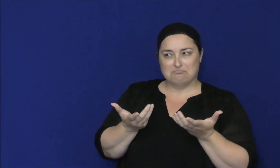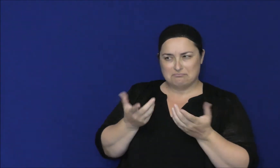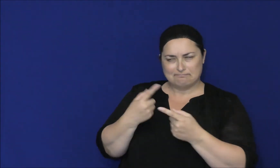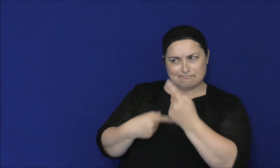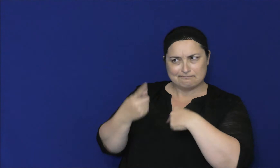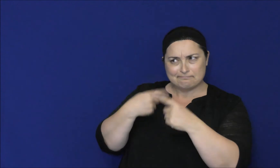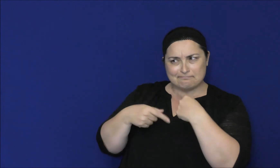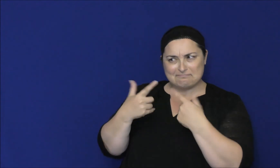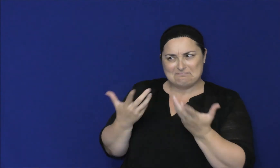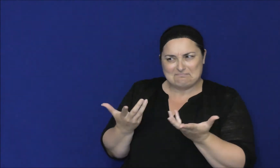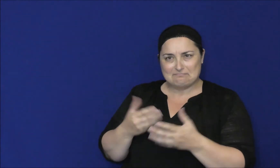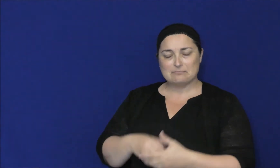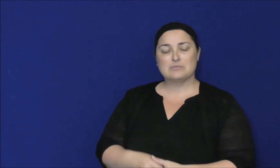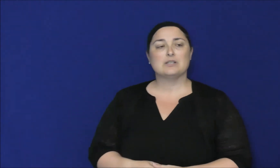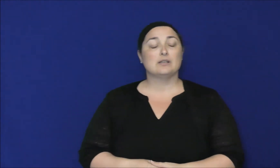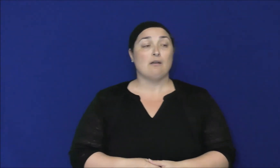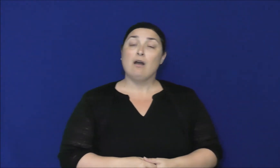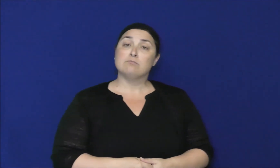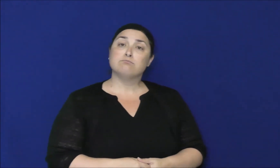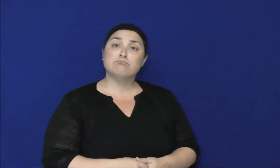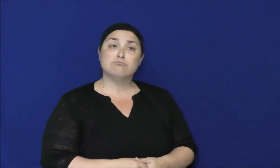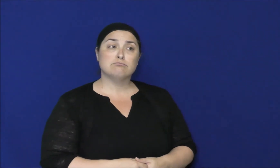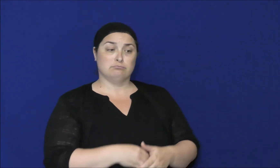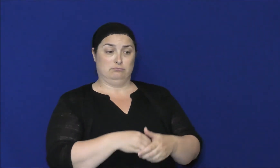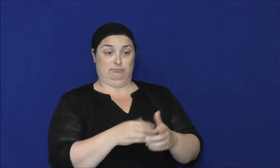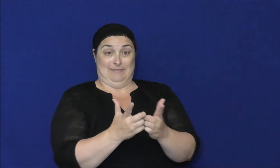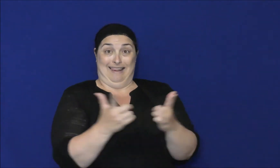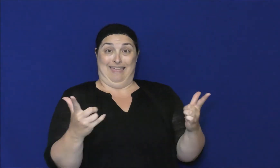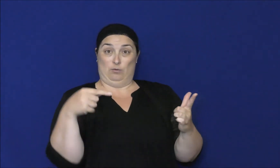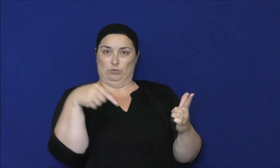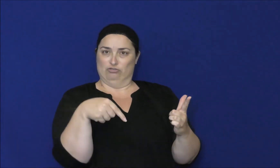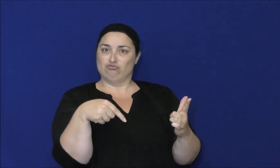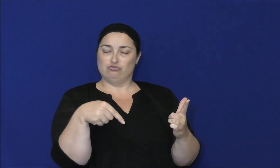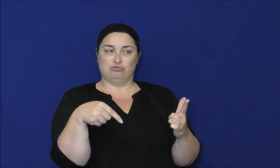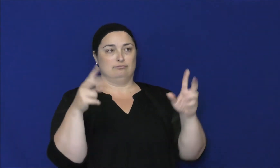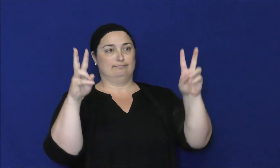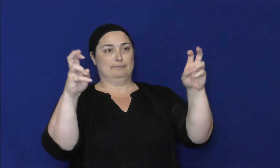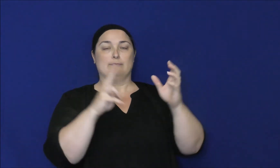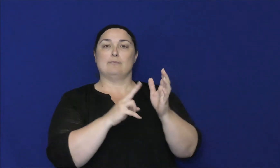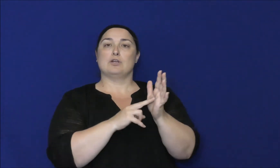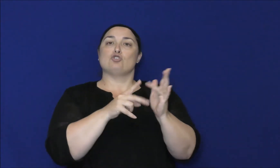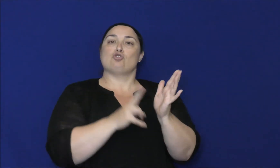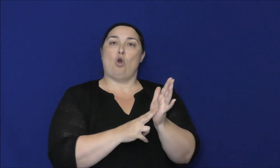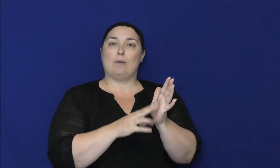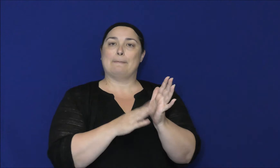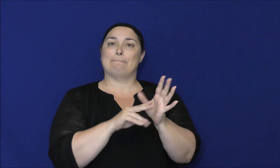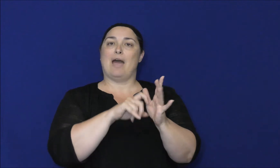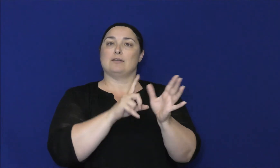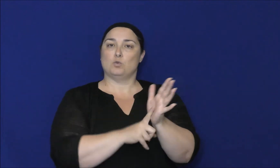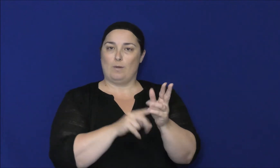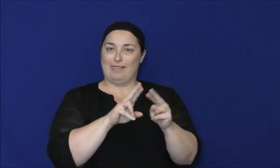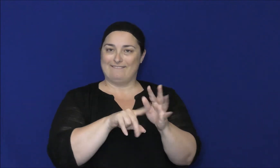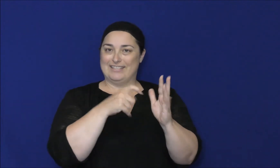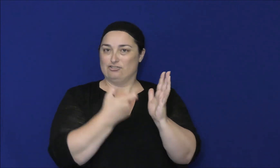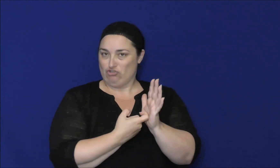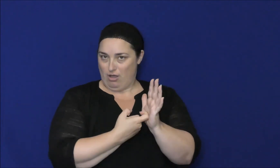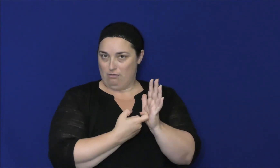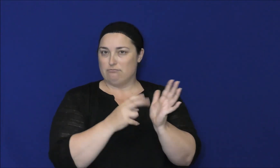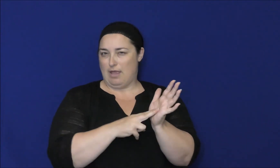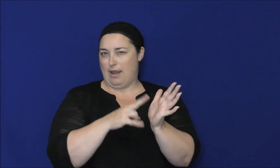that? Sure. Well, we have in the language what we call non-manual features, and that can include things on the face, such as